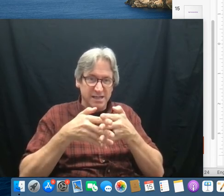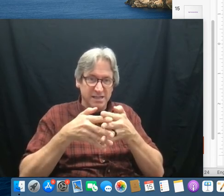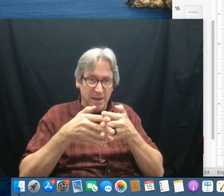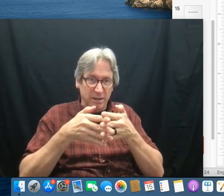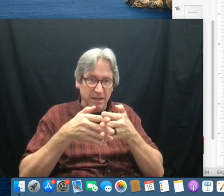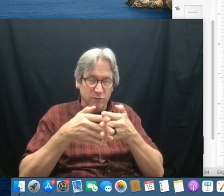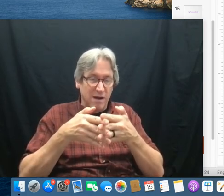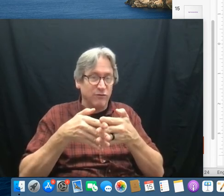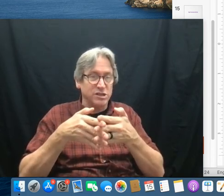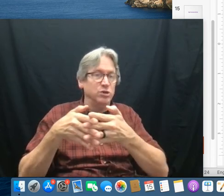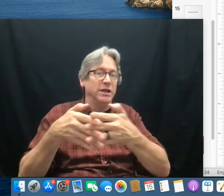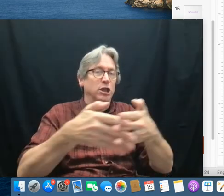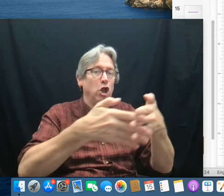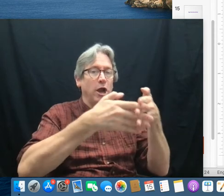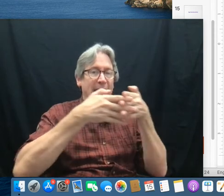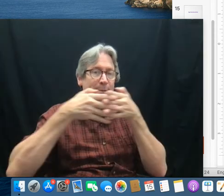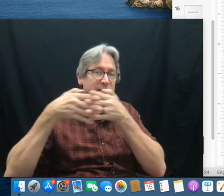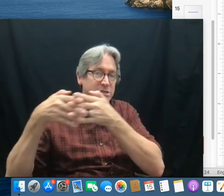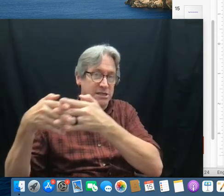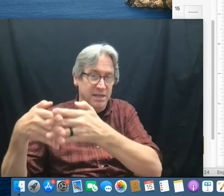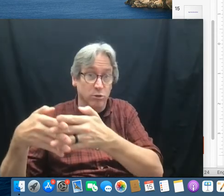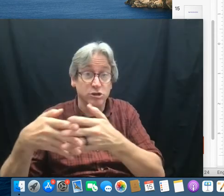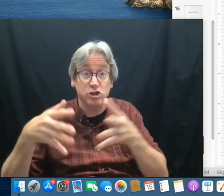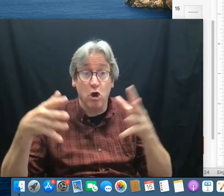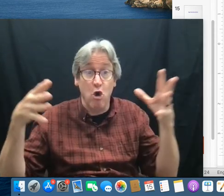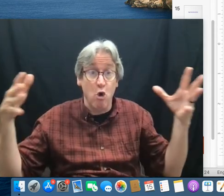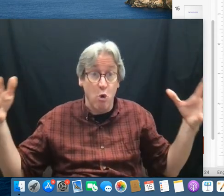ASL. We haven't done American.